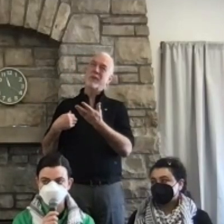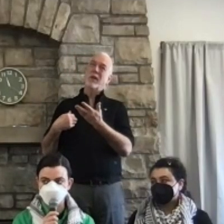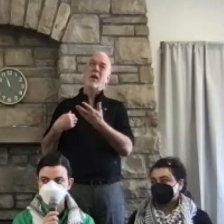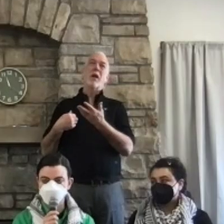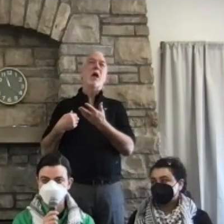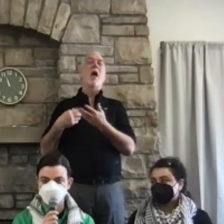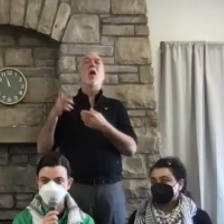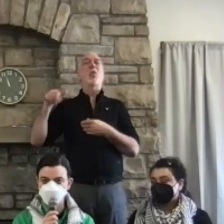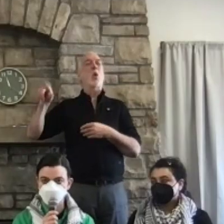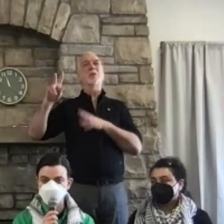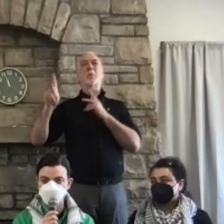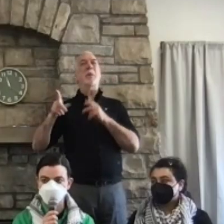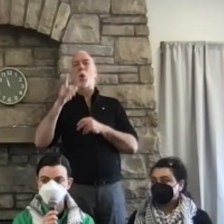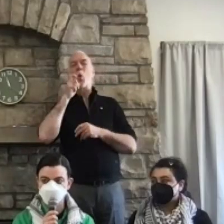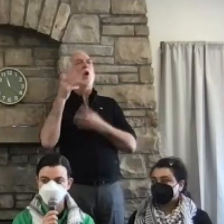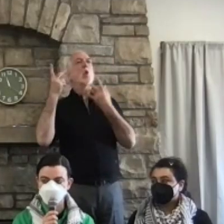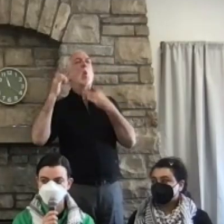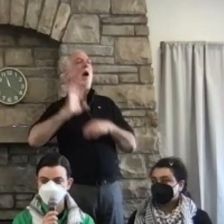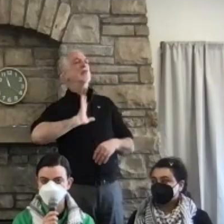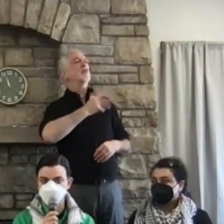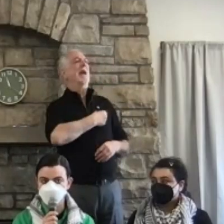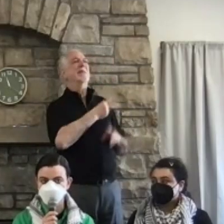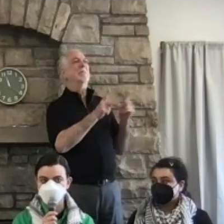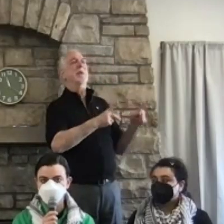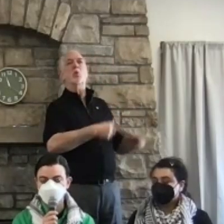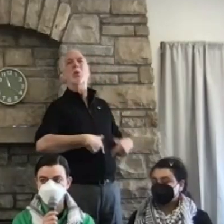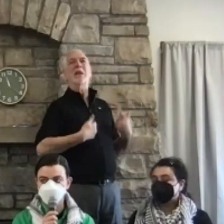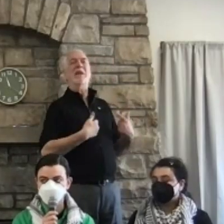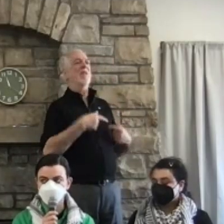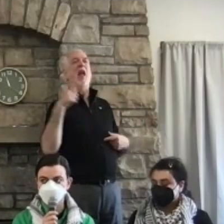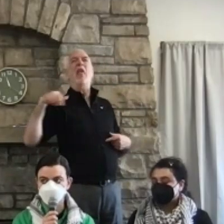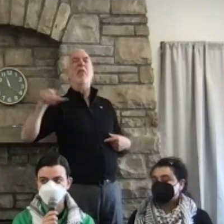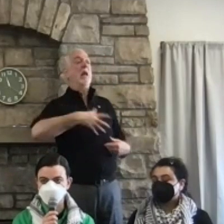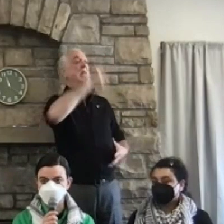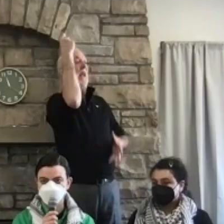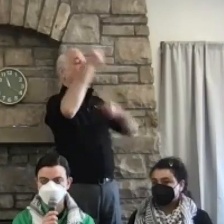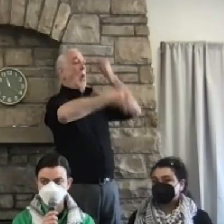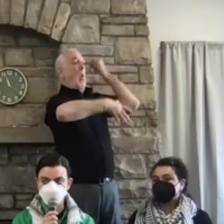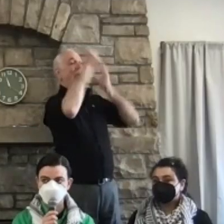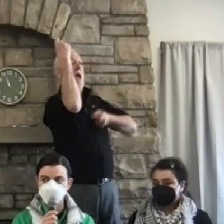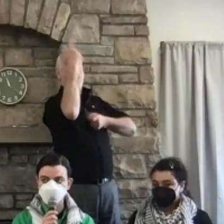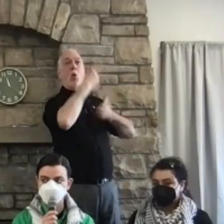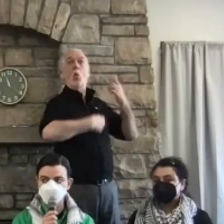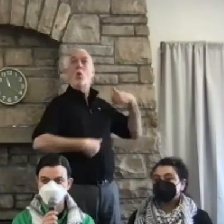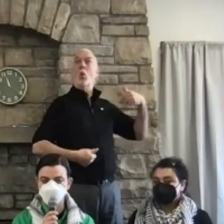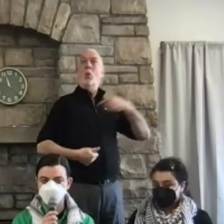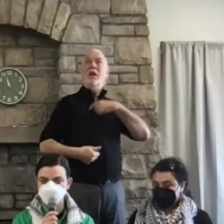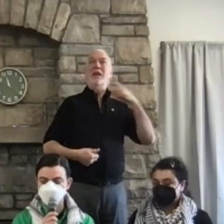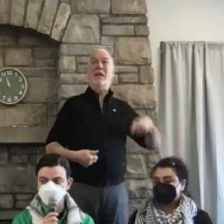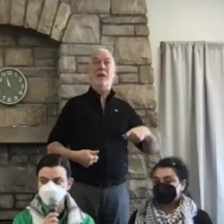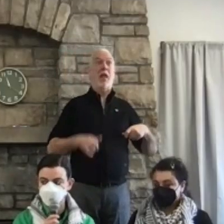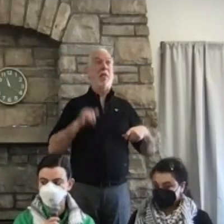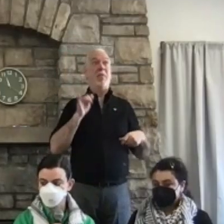to pass very specific policies to take away the things that we need in a way that awareness has